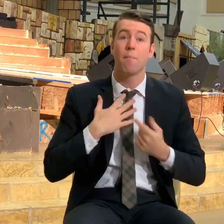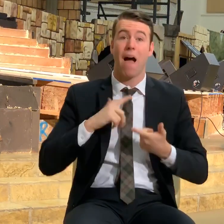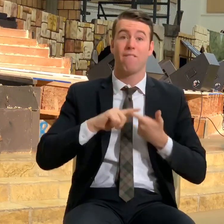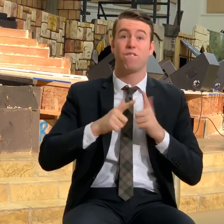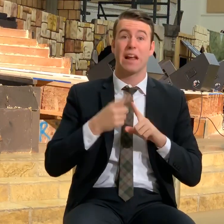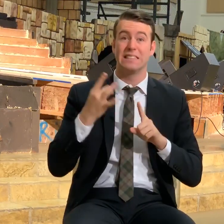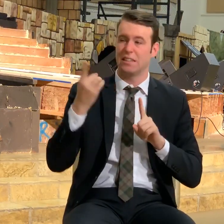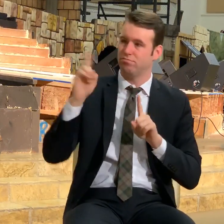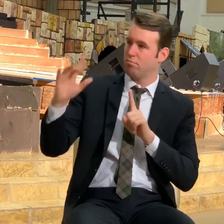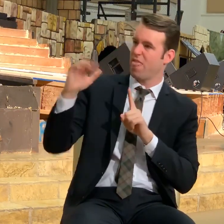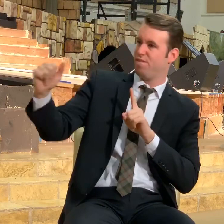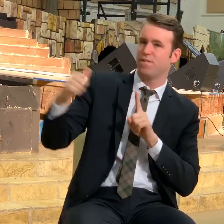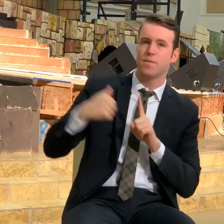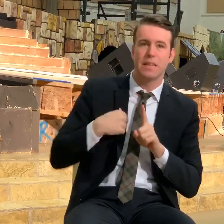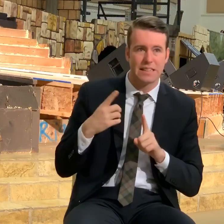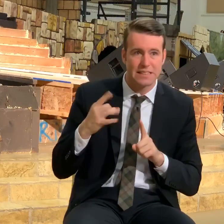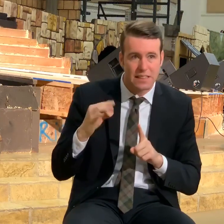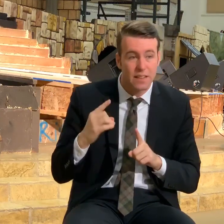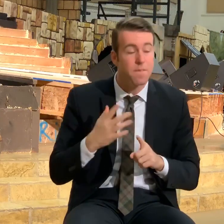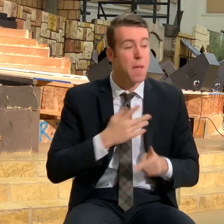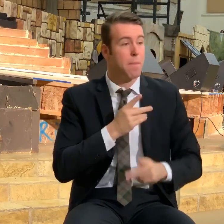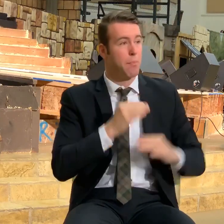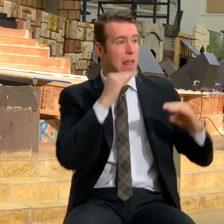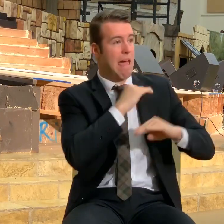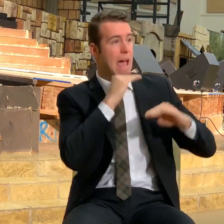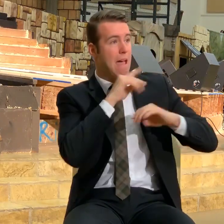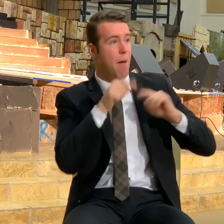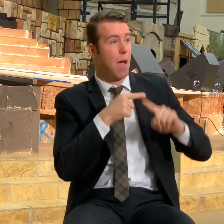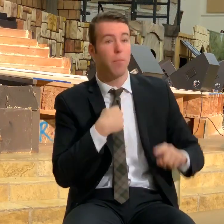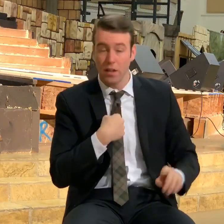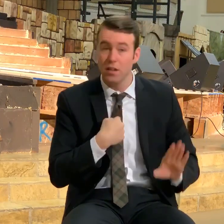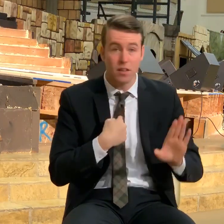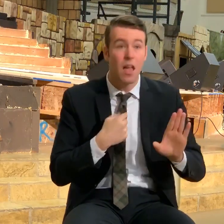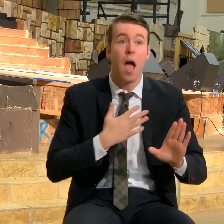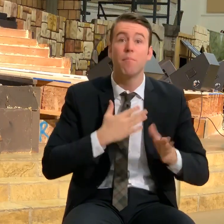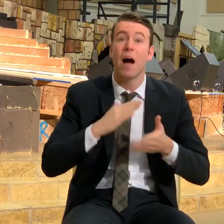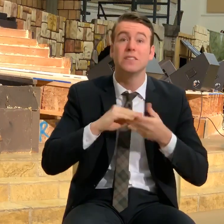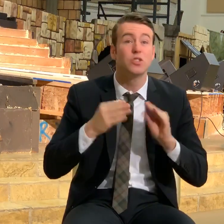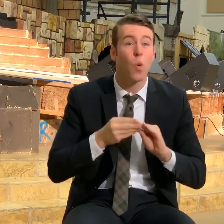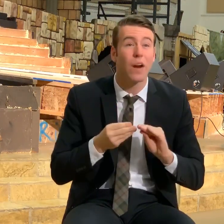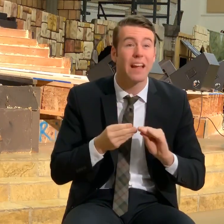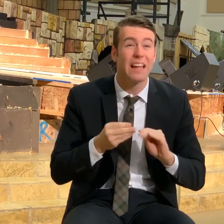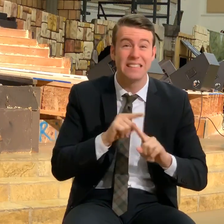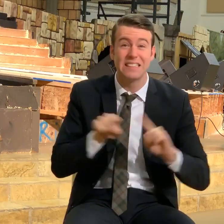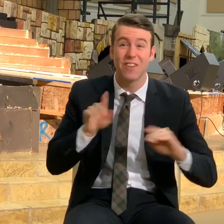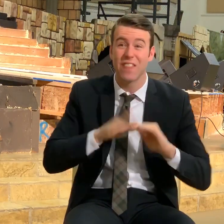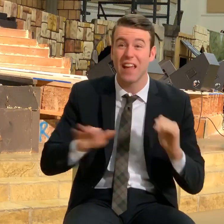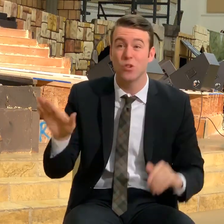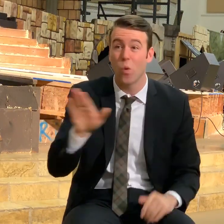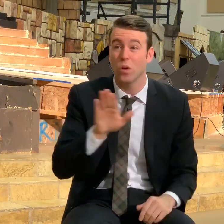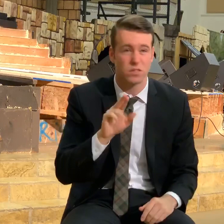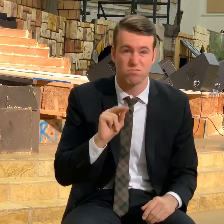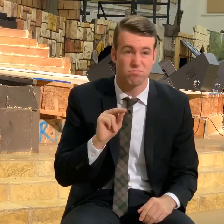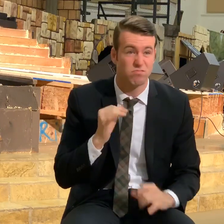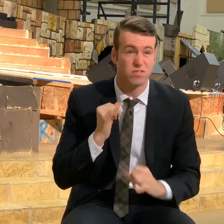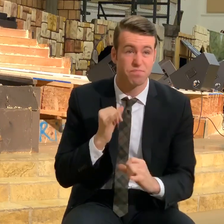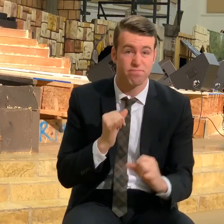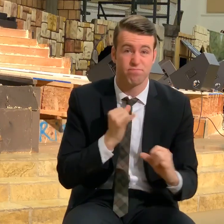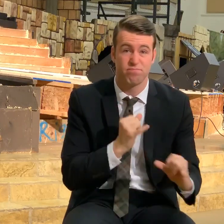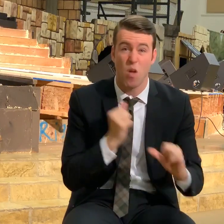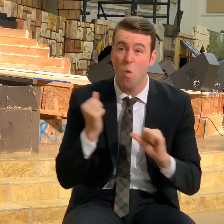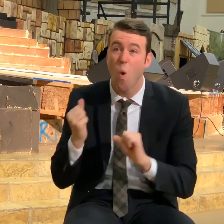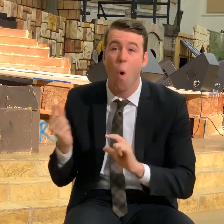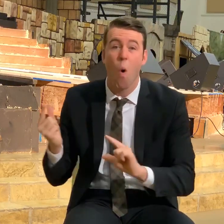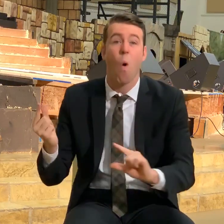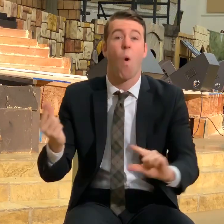their back on me. I have had people lie on me. And my story is not any different than your story. Every one of